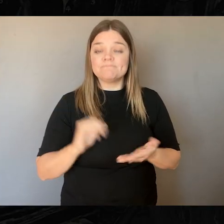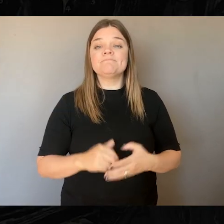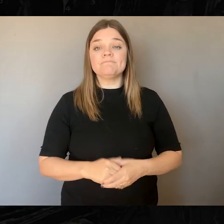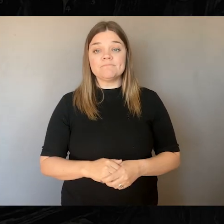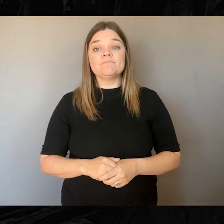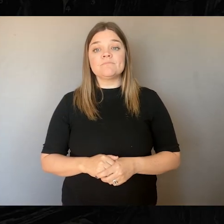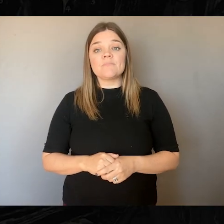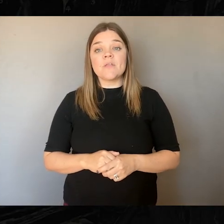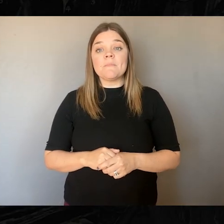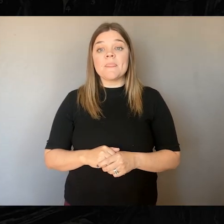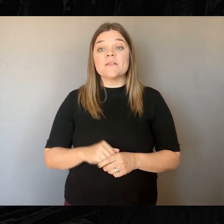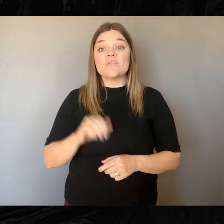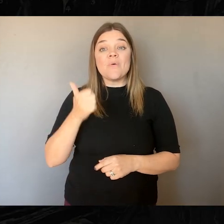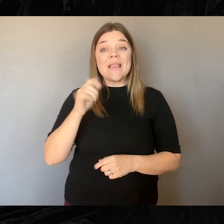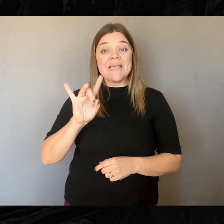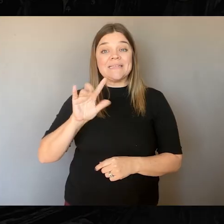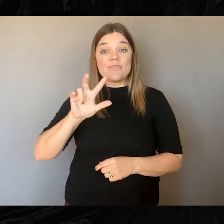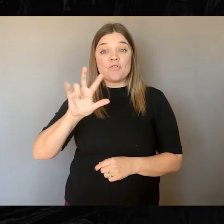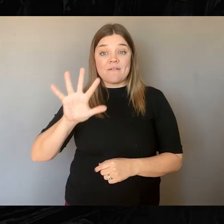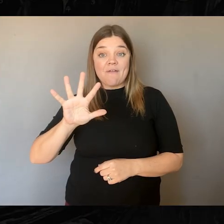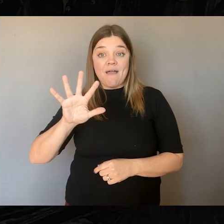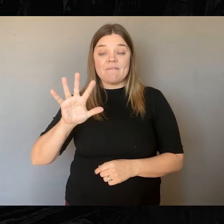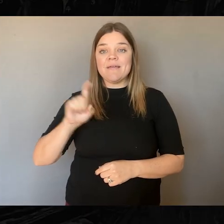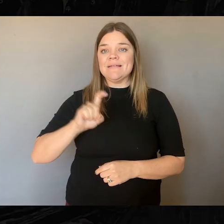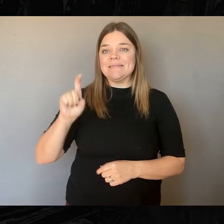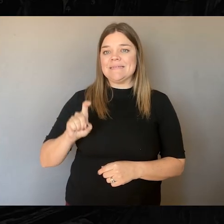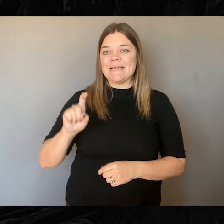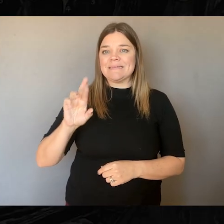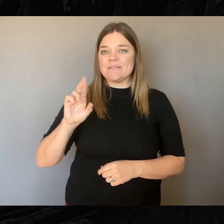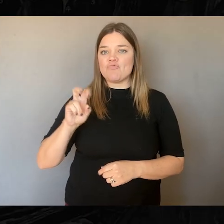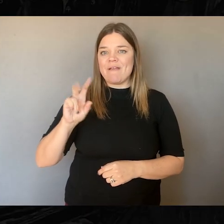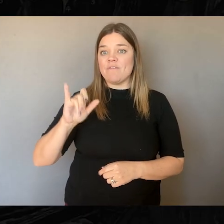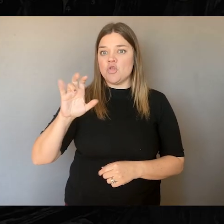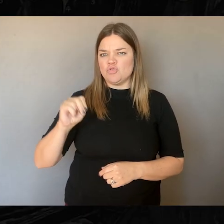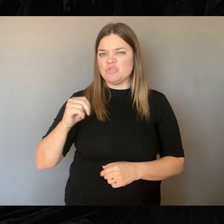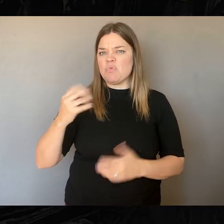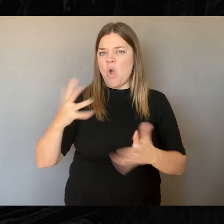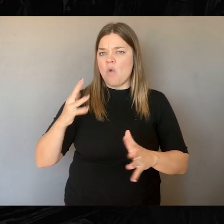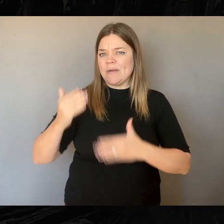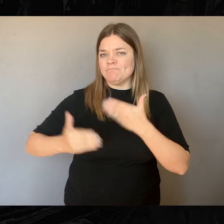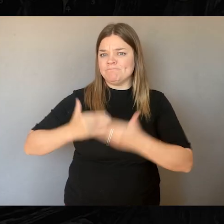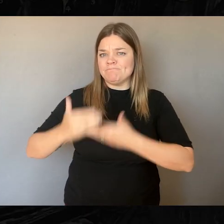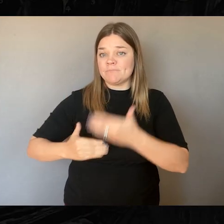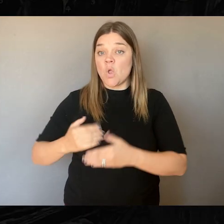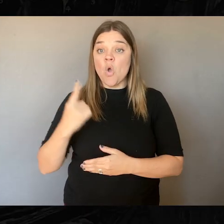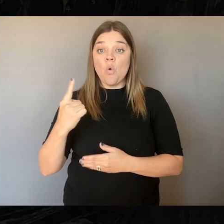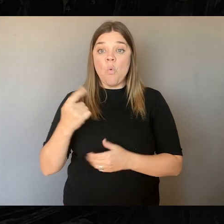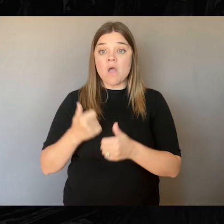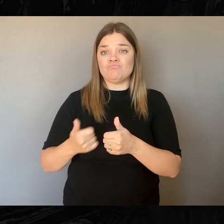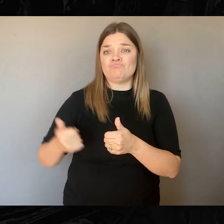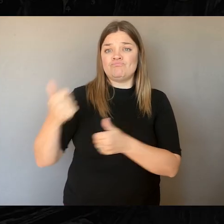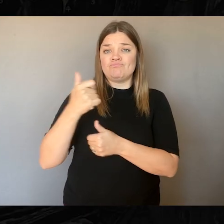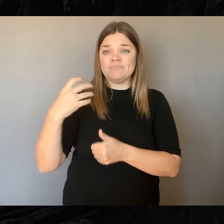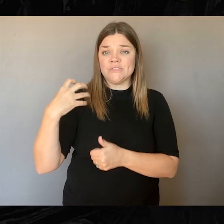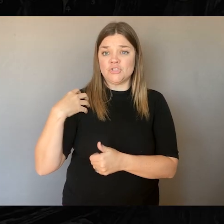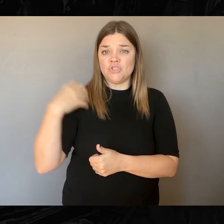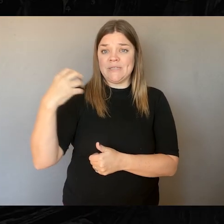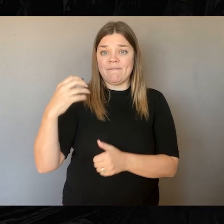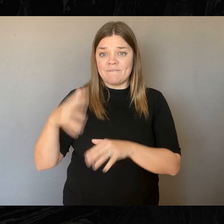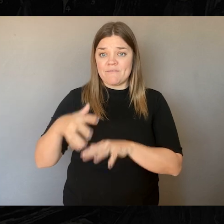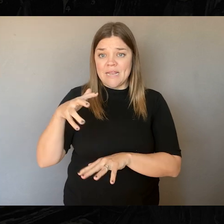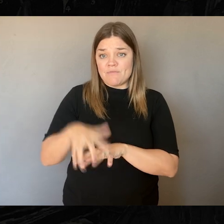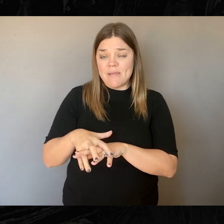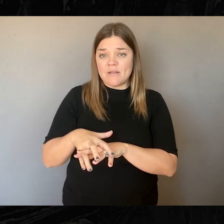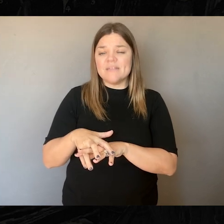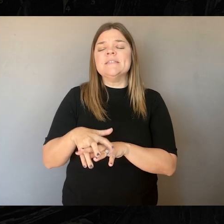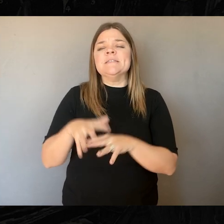the fall of 1835, just as the Texas Revolution was heating up, a Cherokee chief known as Chief Duwally, or Chief Bull, decided